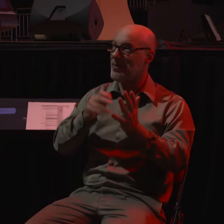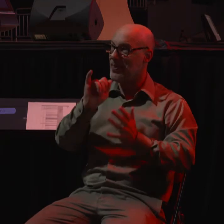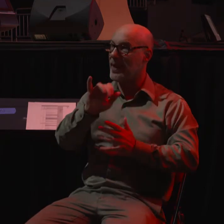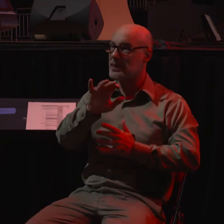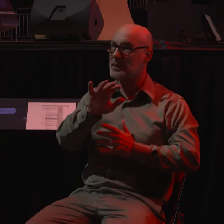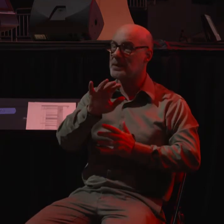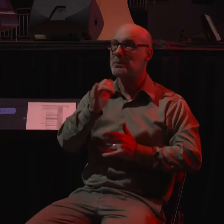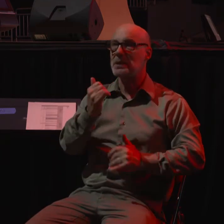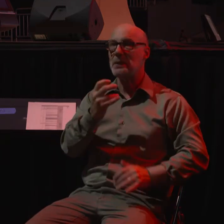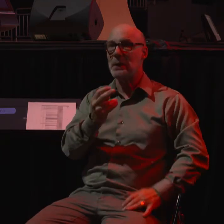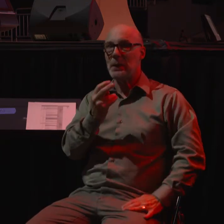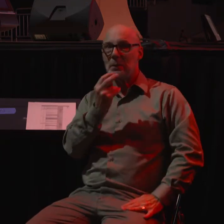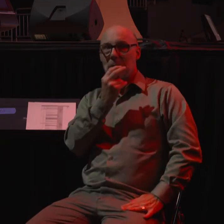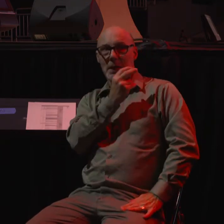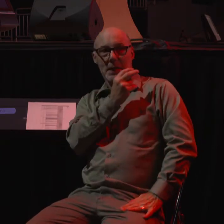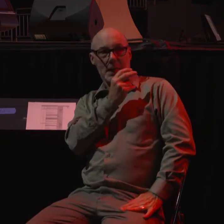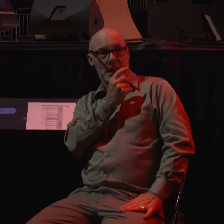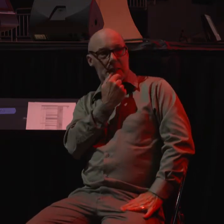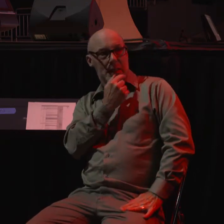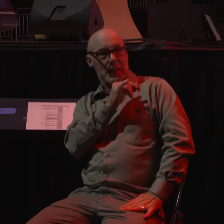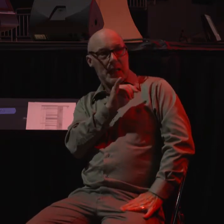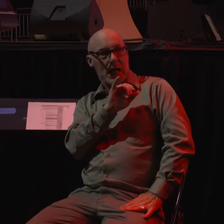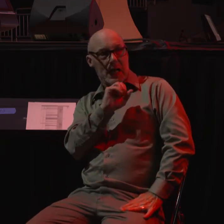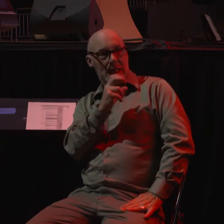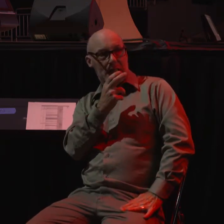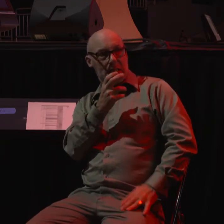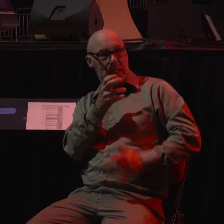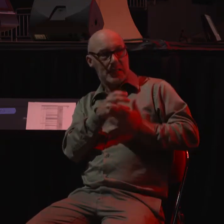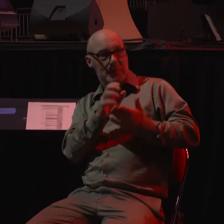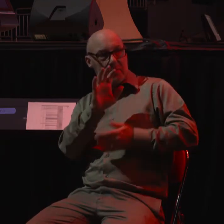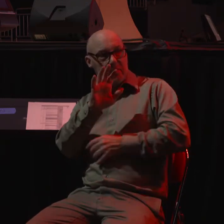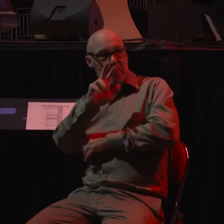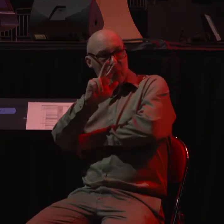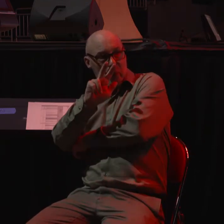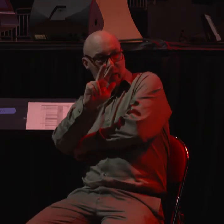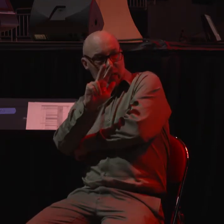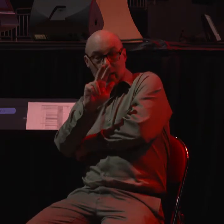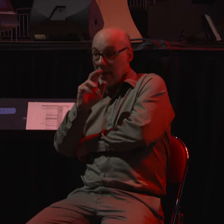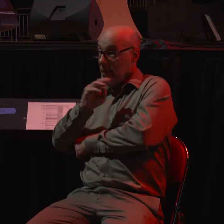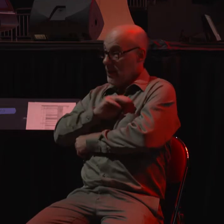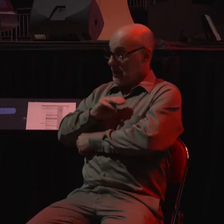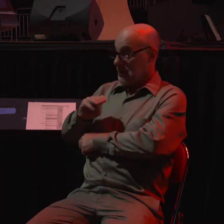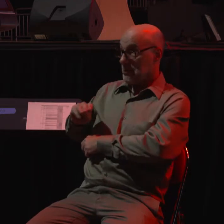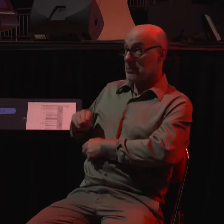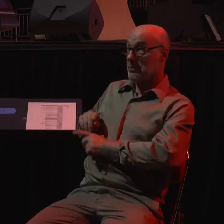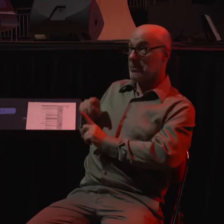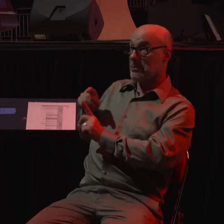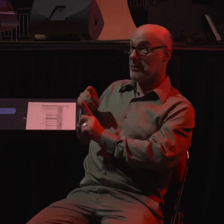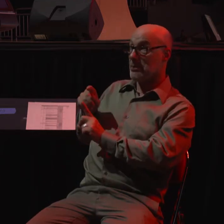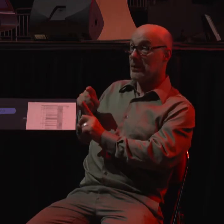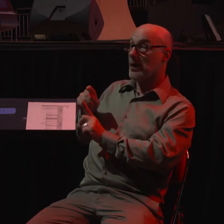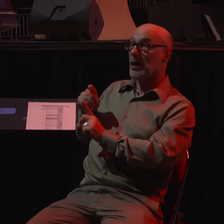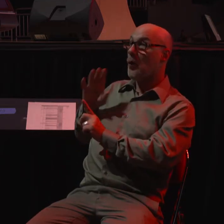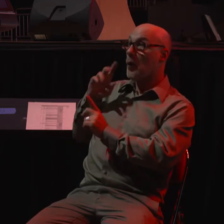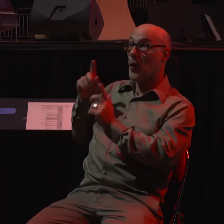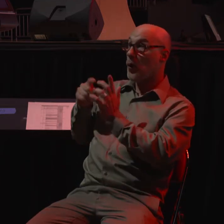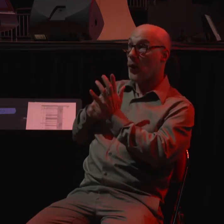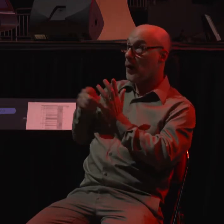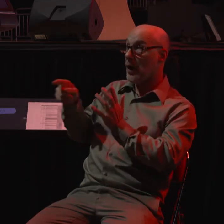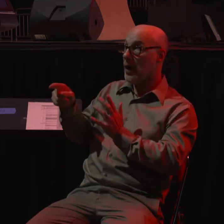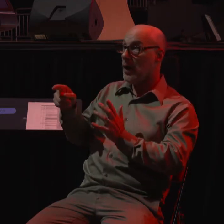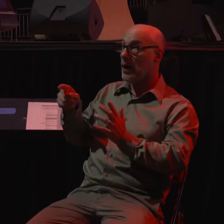back on Isaiah's great prophecy in Isaiah 53, that the Messiah would be uniquely distinguished by